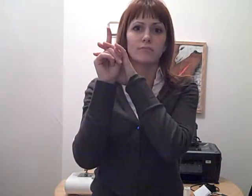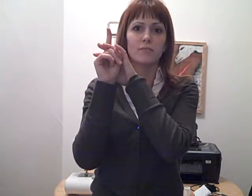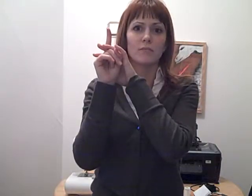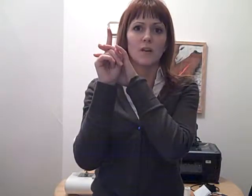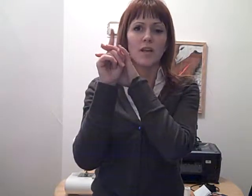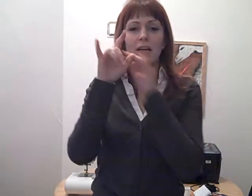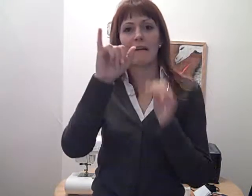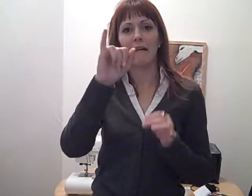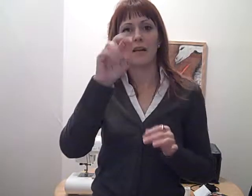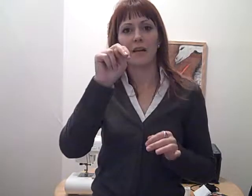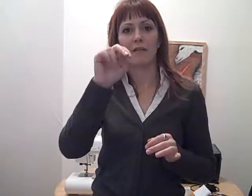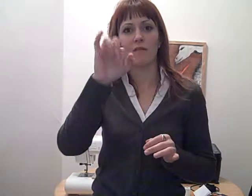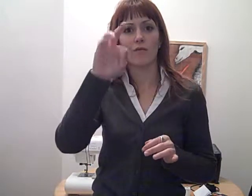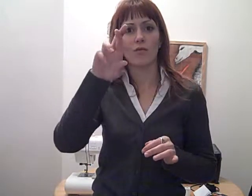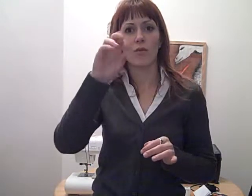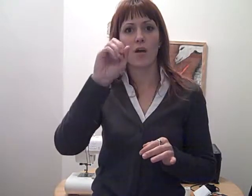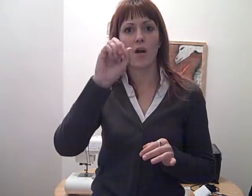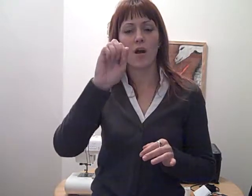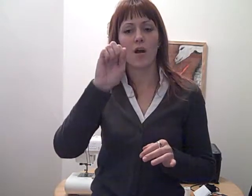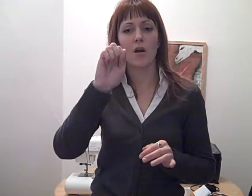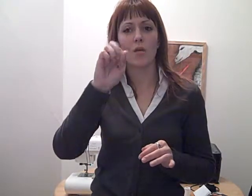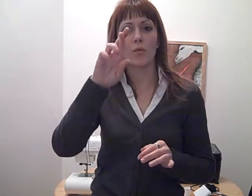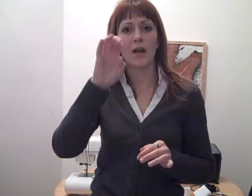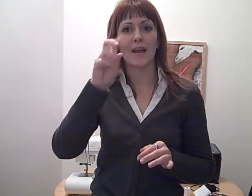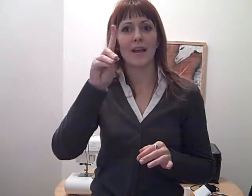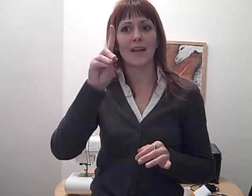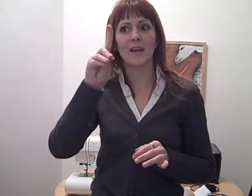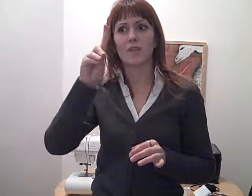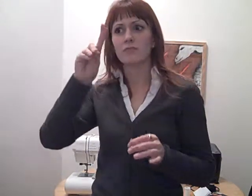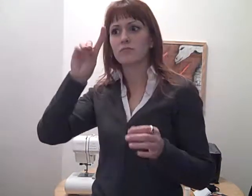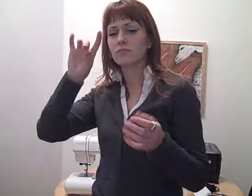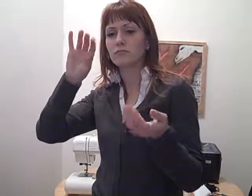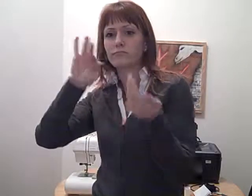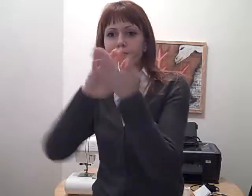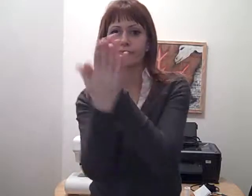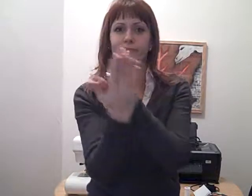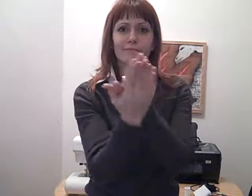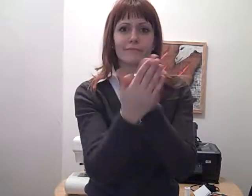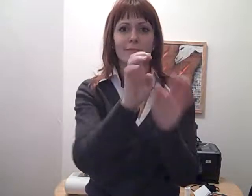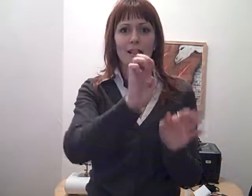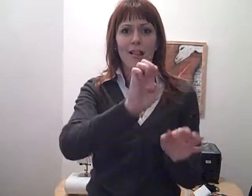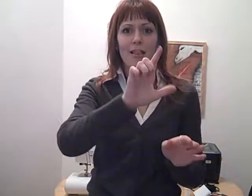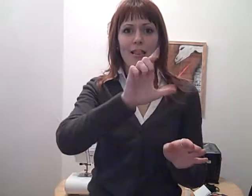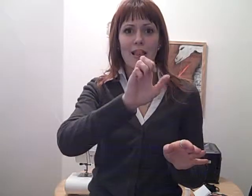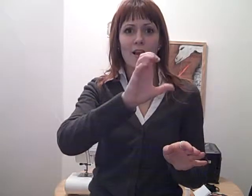wavelength, converting it into an electron. What if we combined it